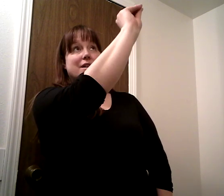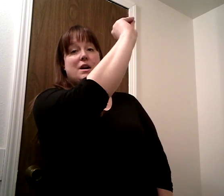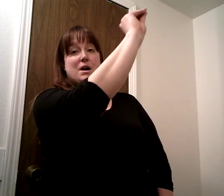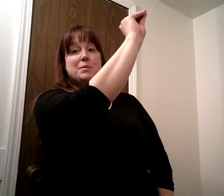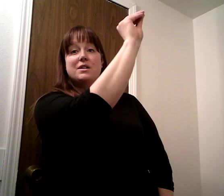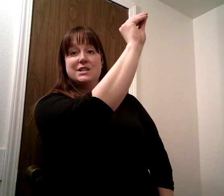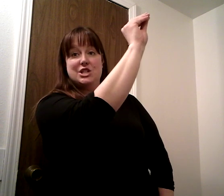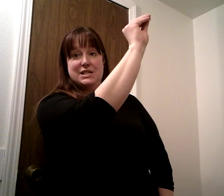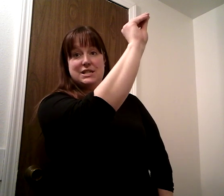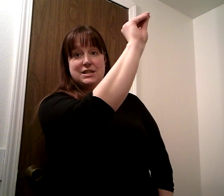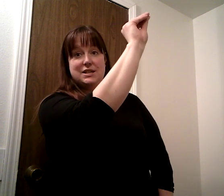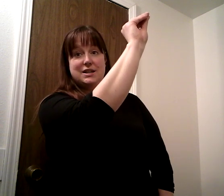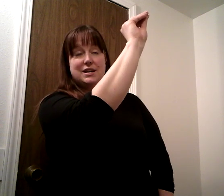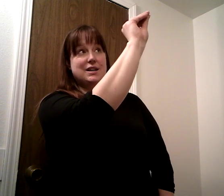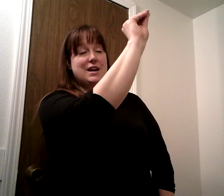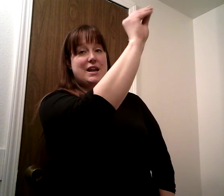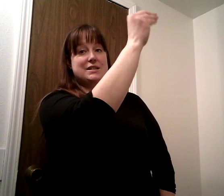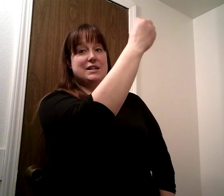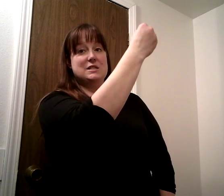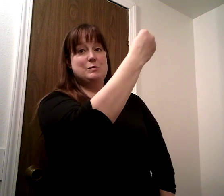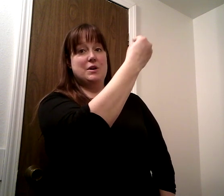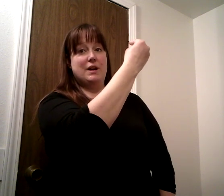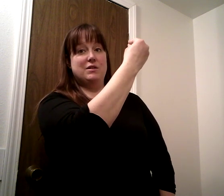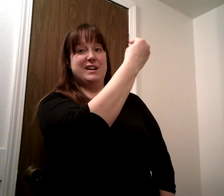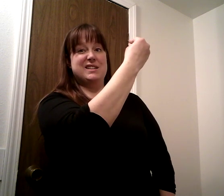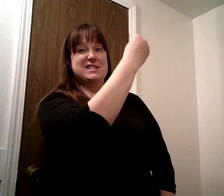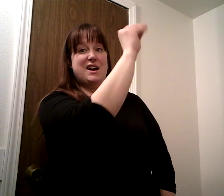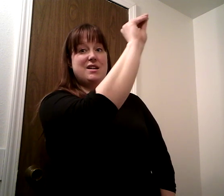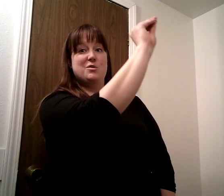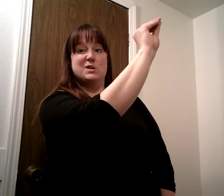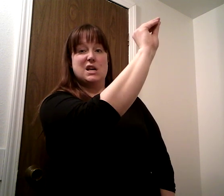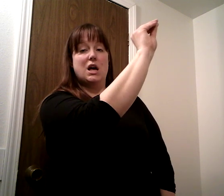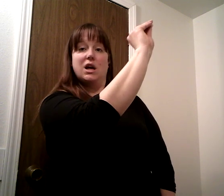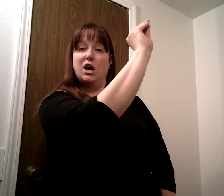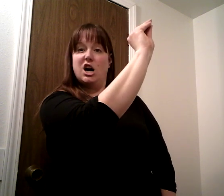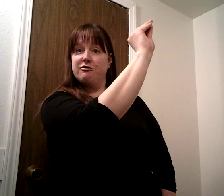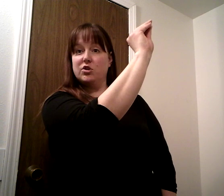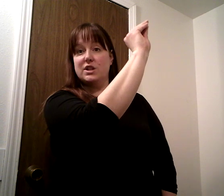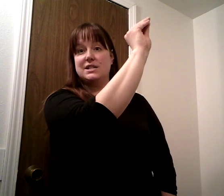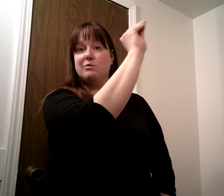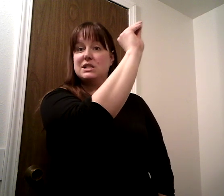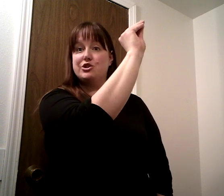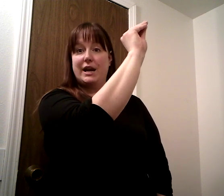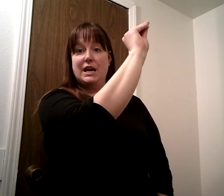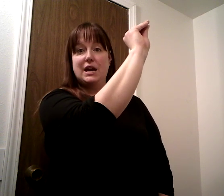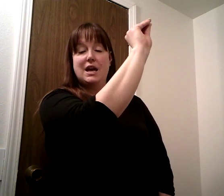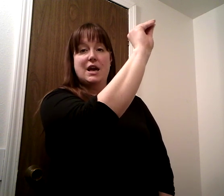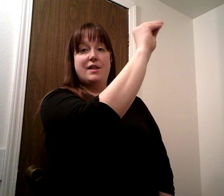come up here to Jesus, and it's going to spin around like the sun was off or the sun wasn't shining, and then